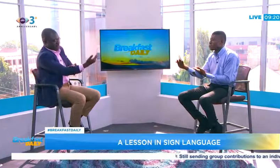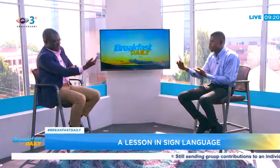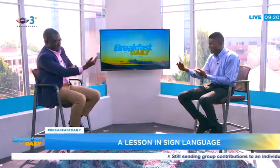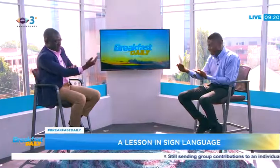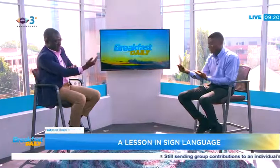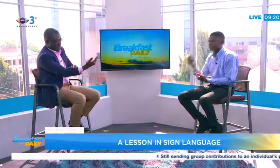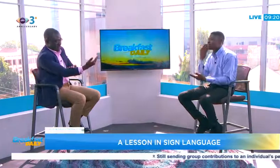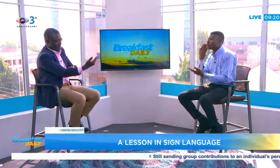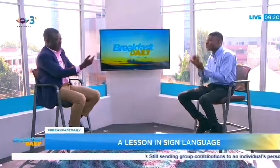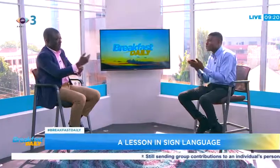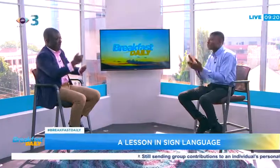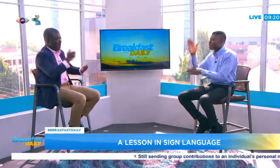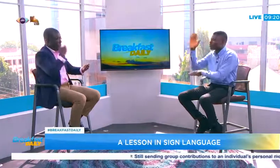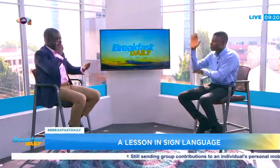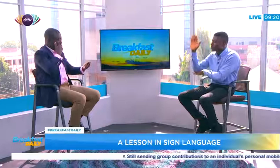Morning. Yeah. Good afternoon.